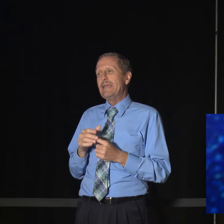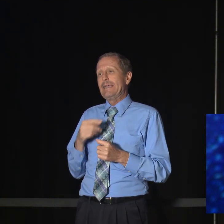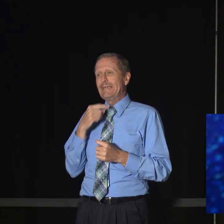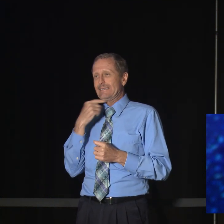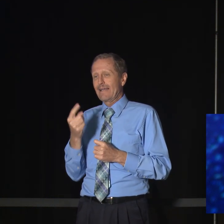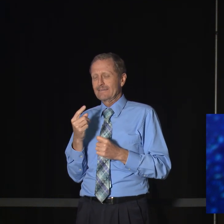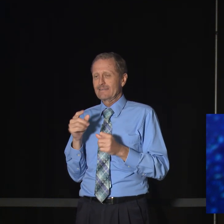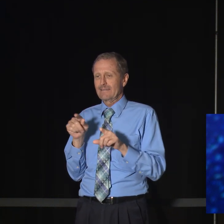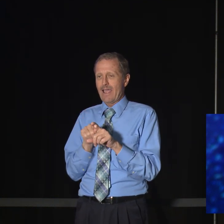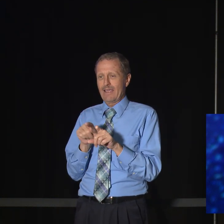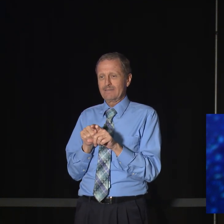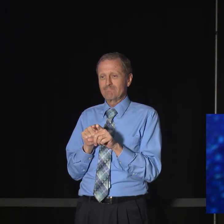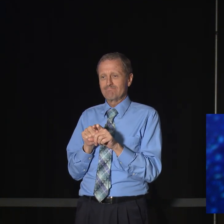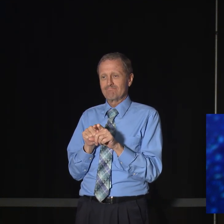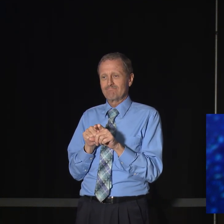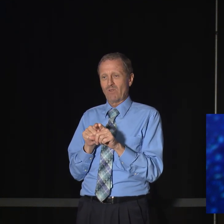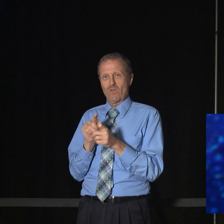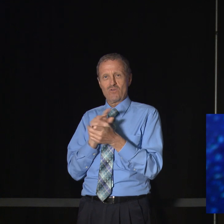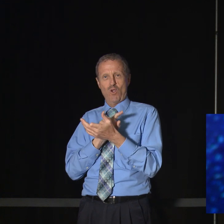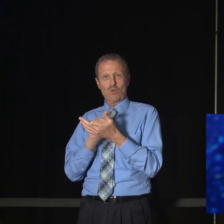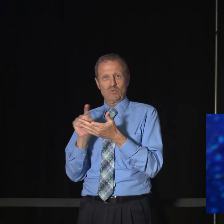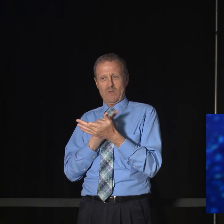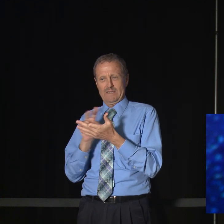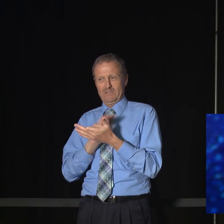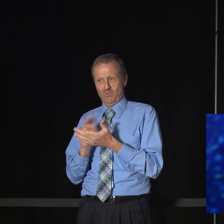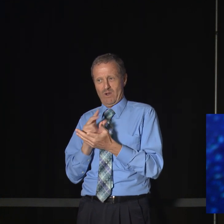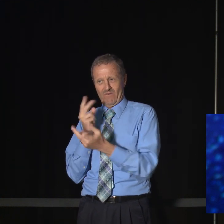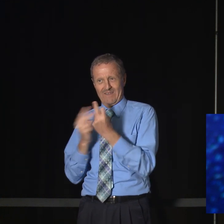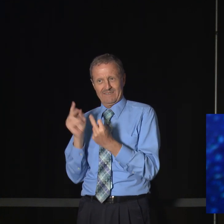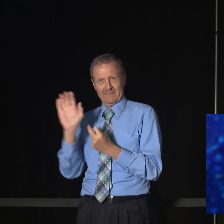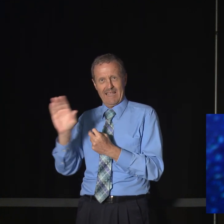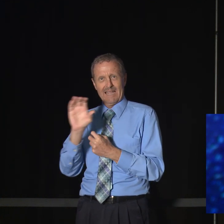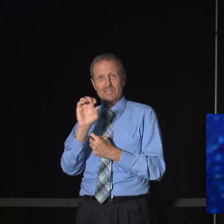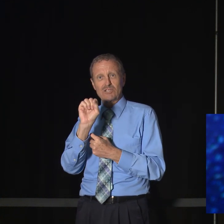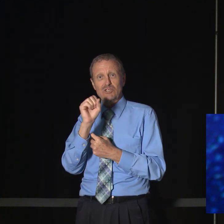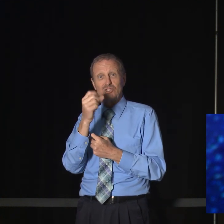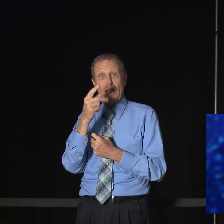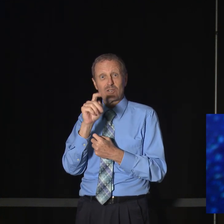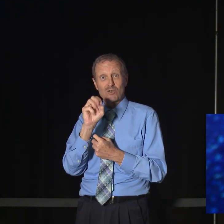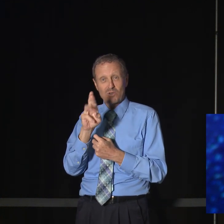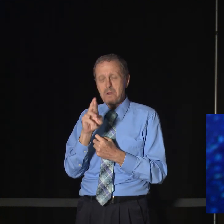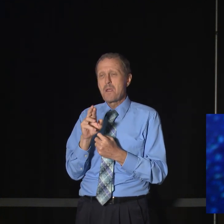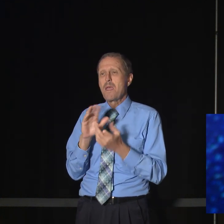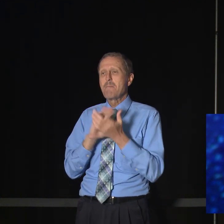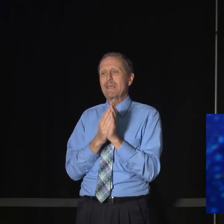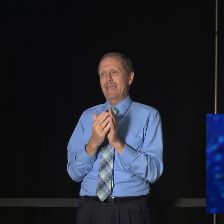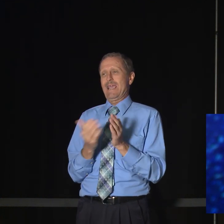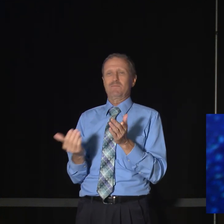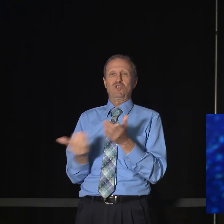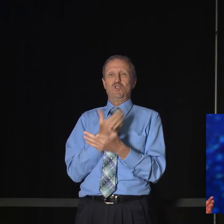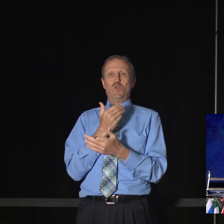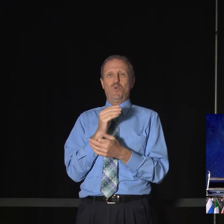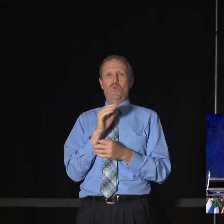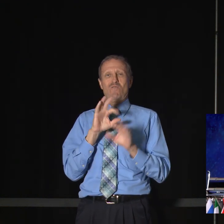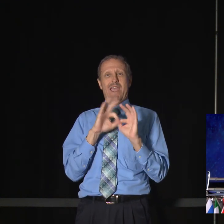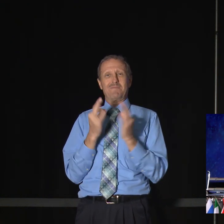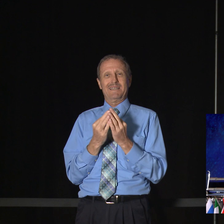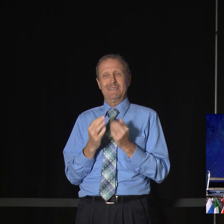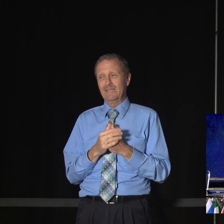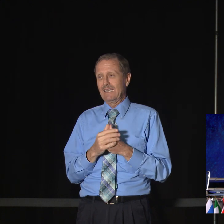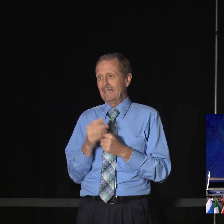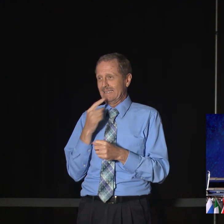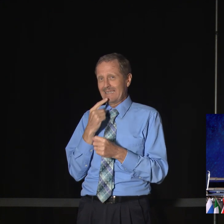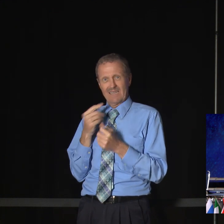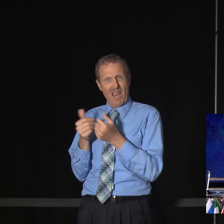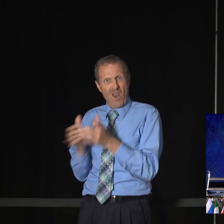told us, like, for those weeks that we were visiting the shelter, we became his new family. So he said, I lost